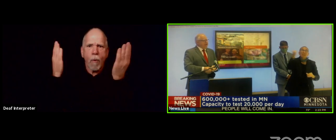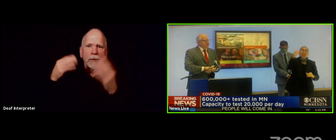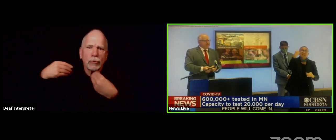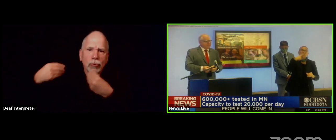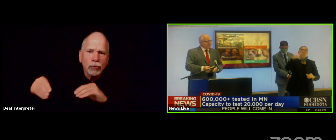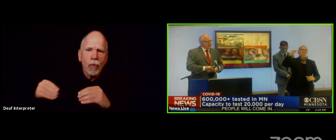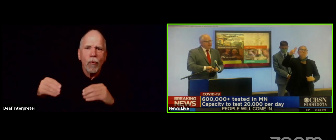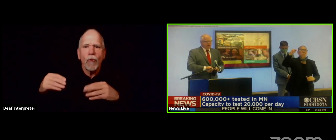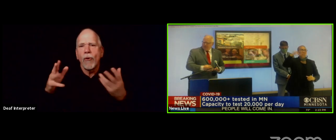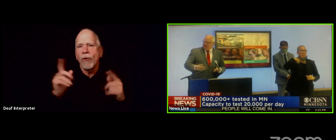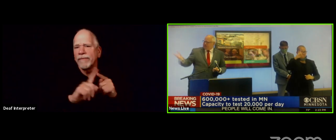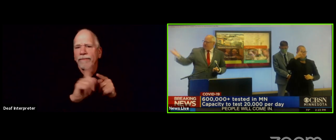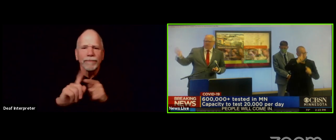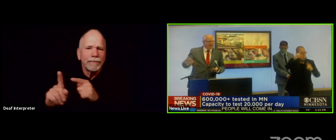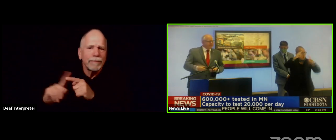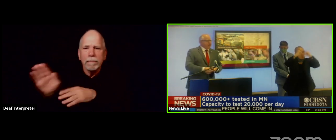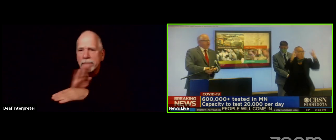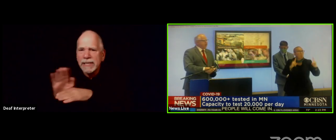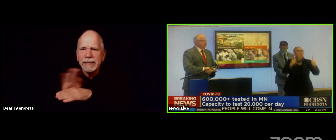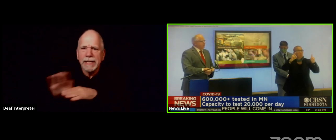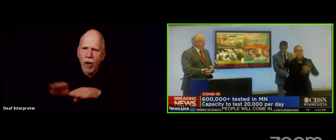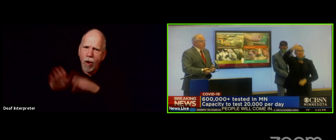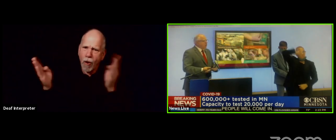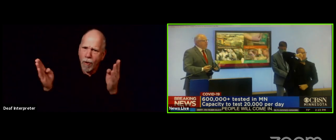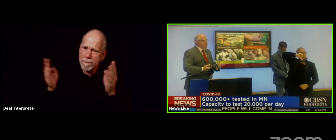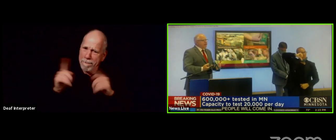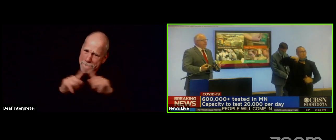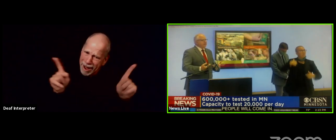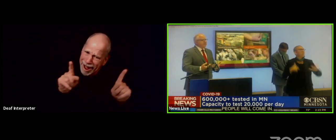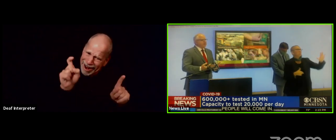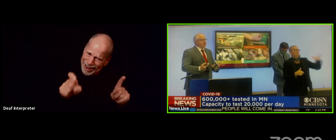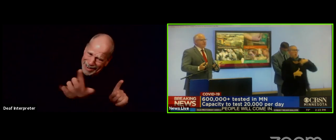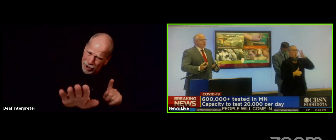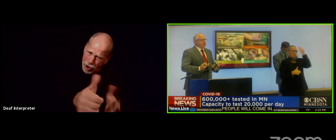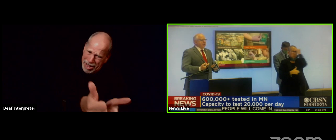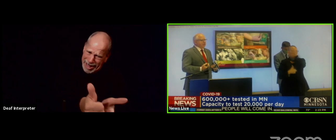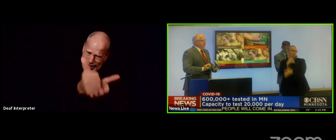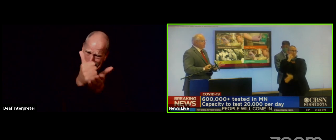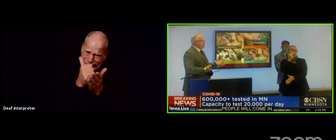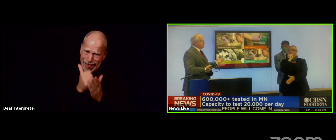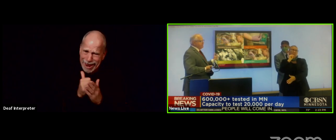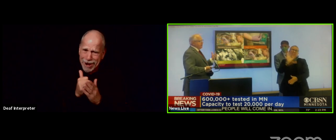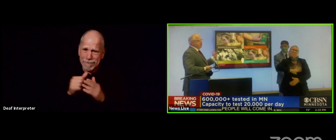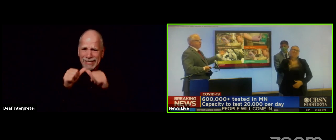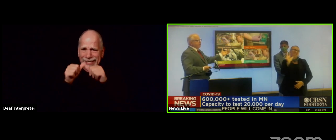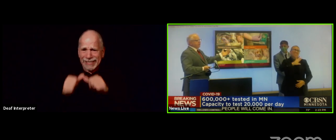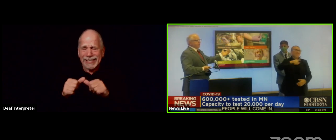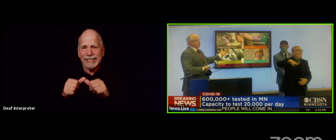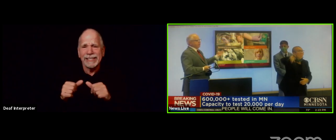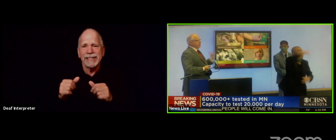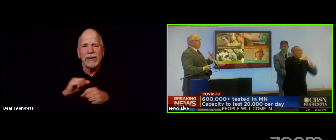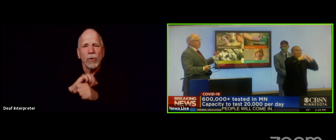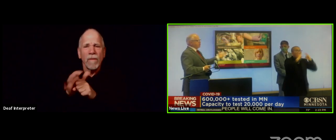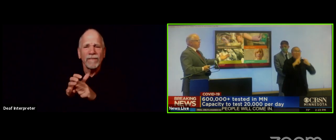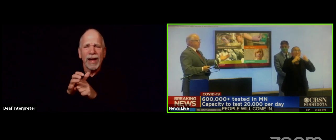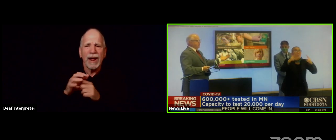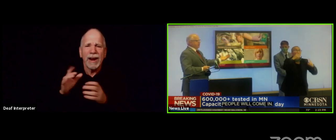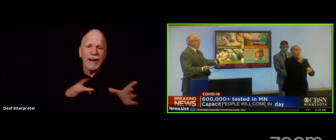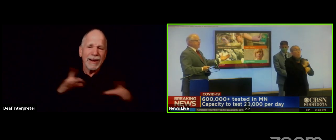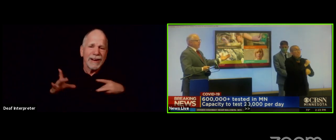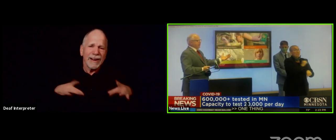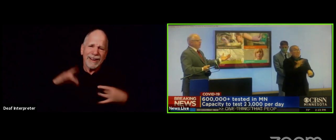going to address this and have Jan address this. One thing I think that people need to know is that this is a very unique public-private partnership that